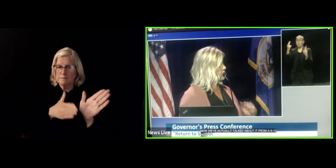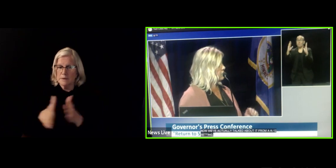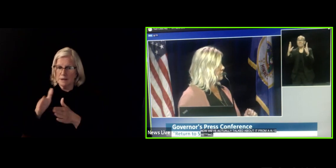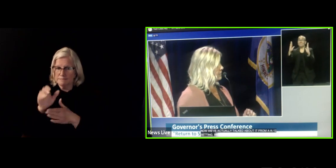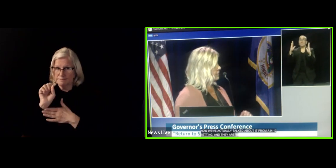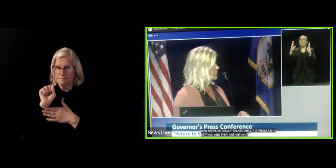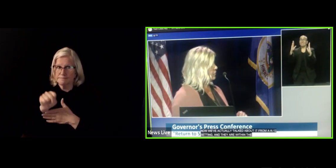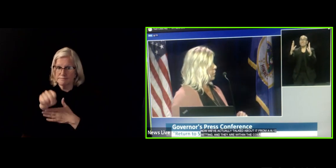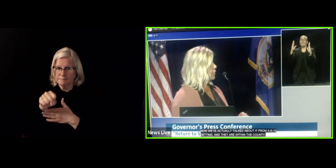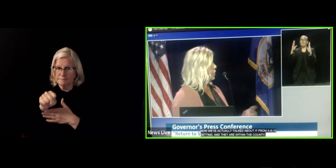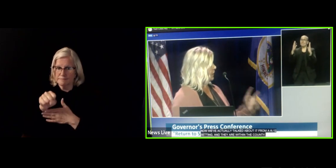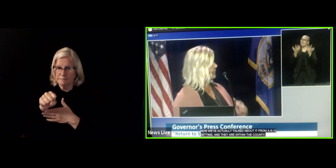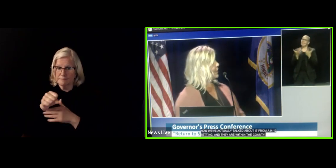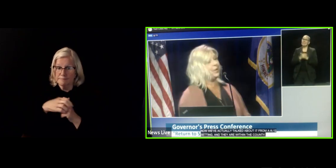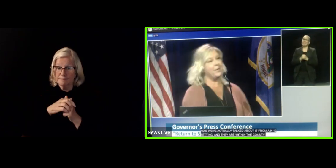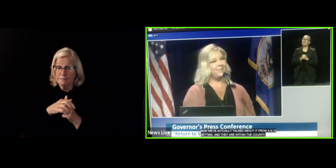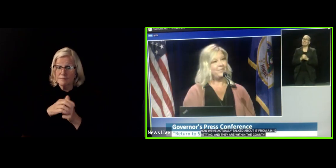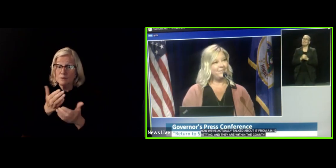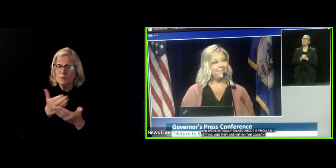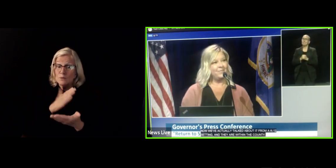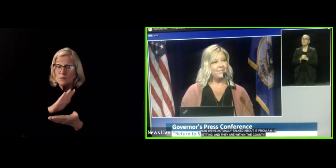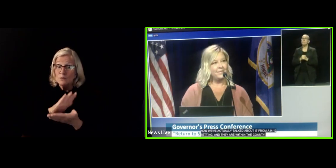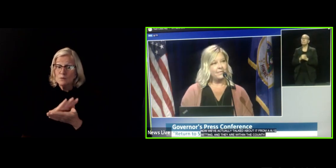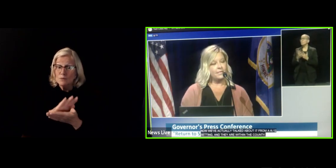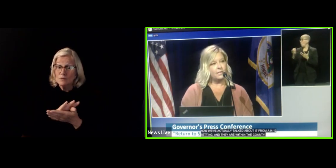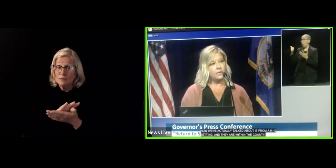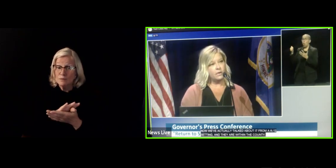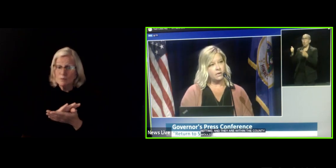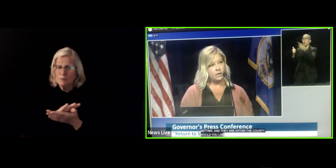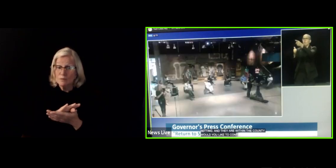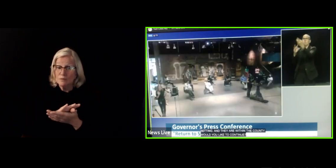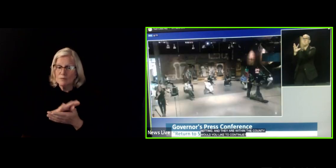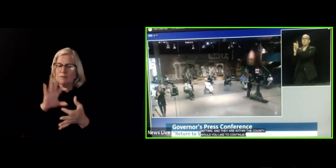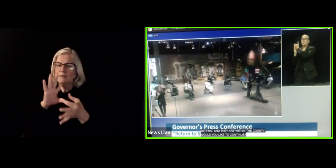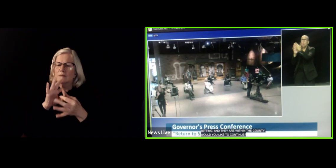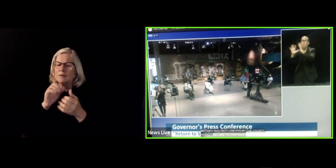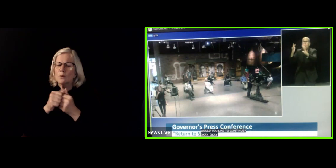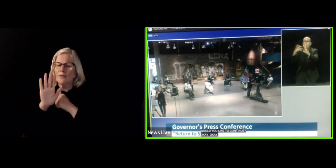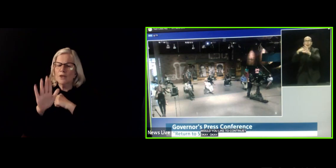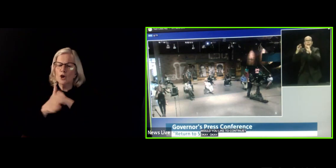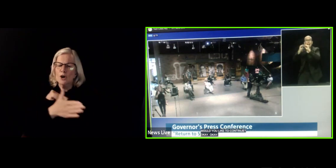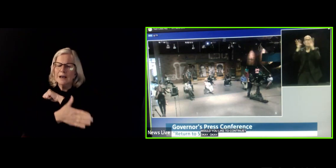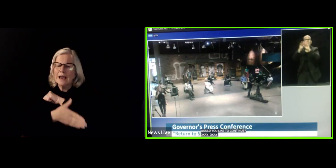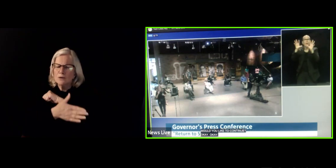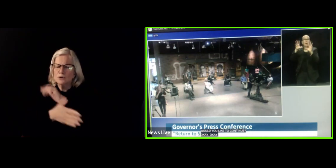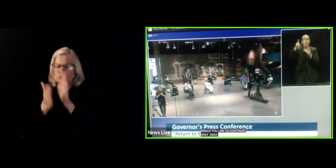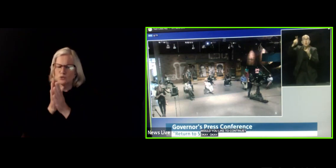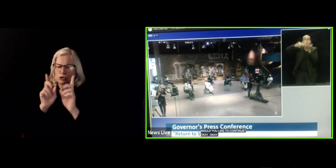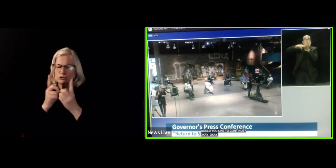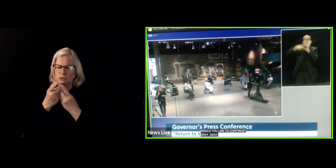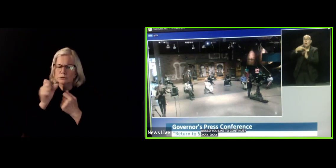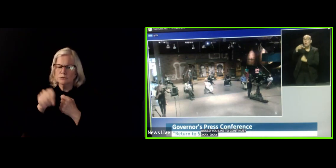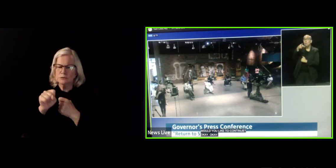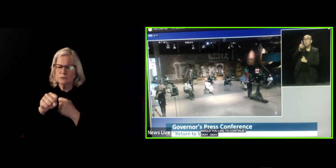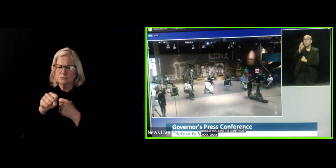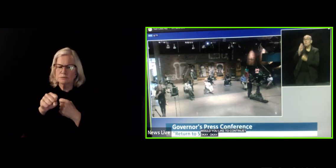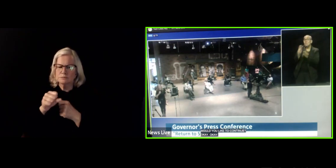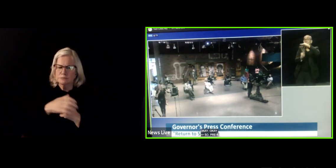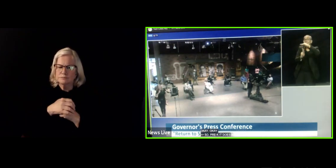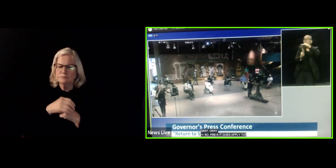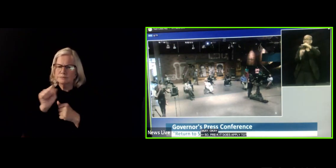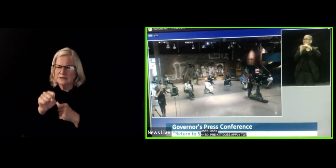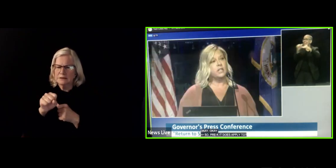continue? Okay. Pre-K, it does apply to. Pre-K is not included in